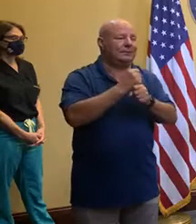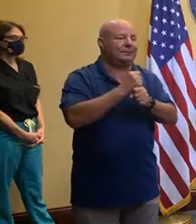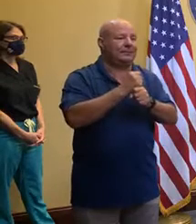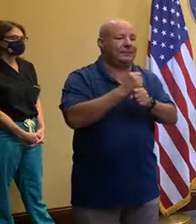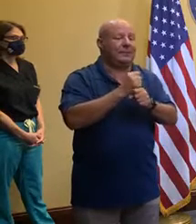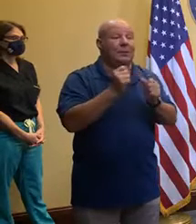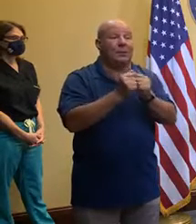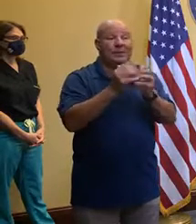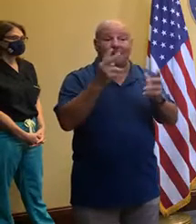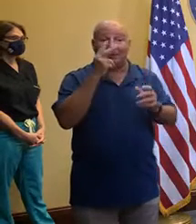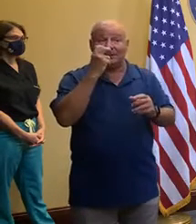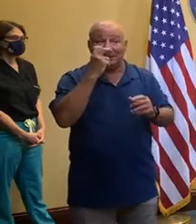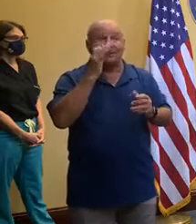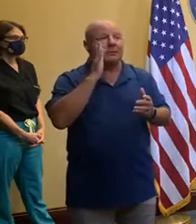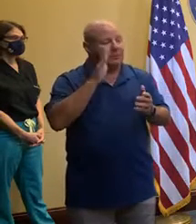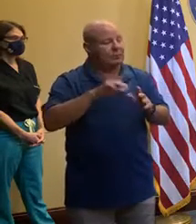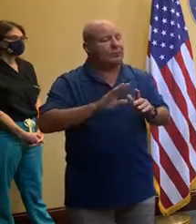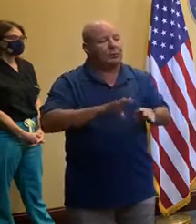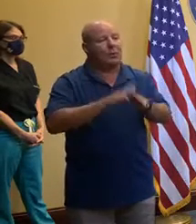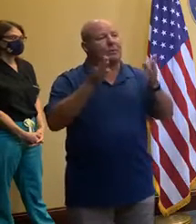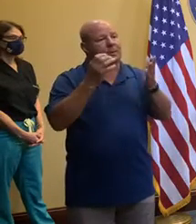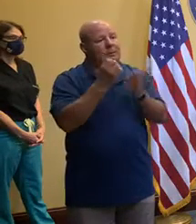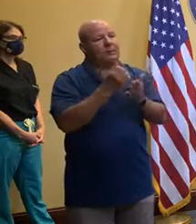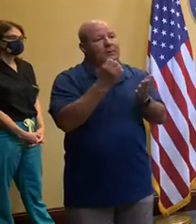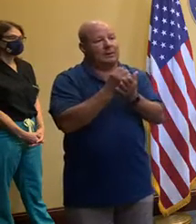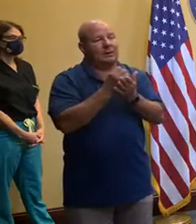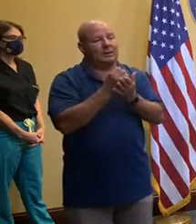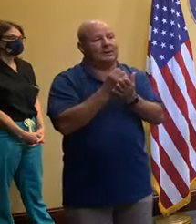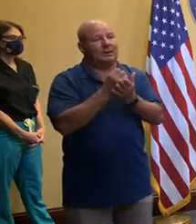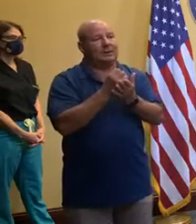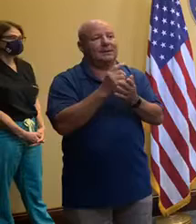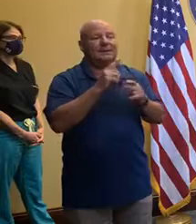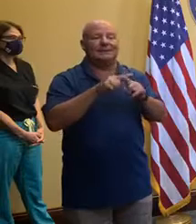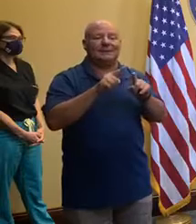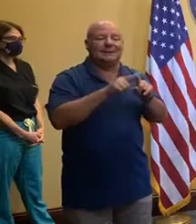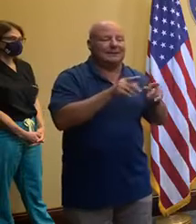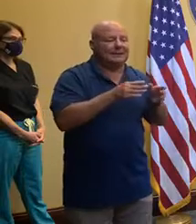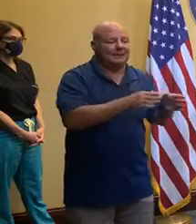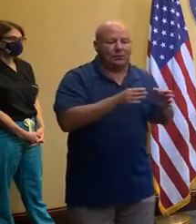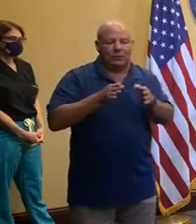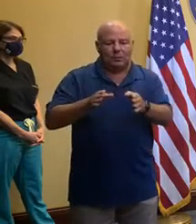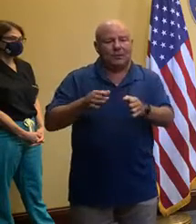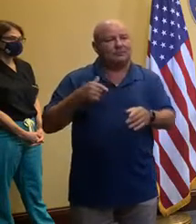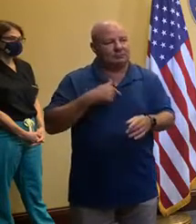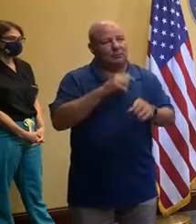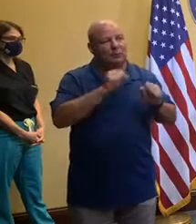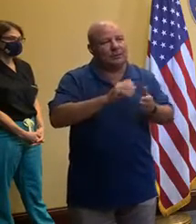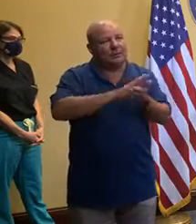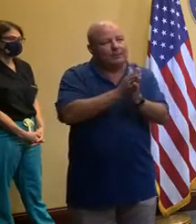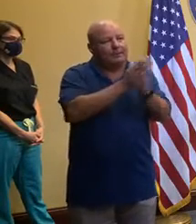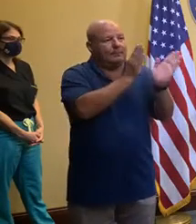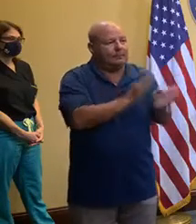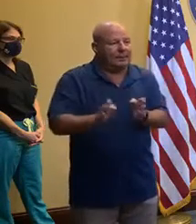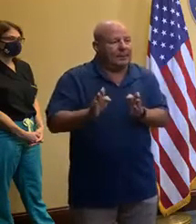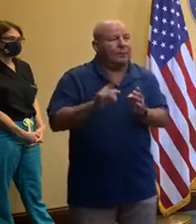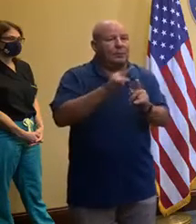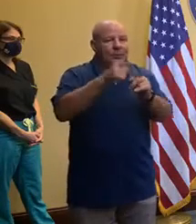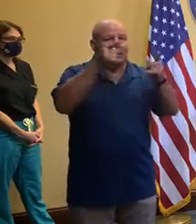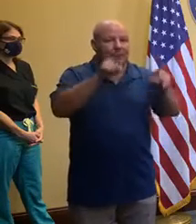doubt, open up our economy in ways that we will be prepared when that